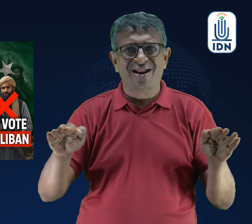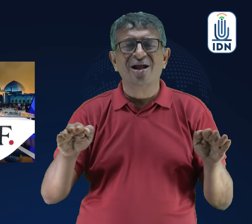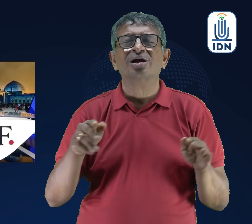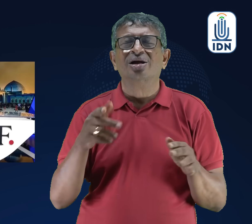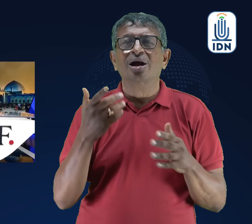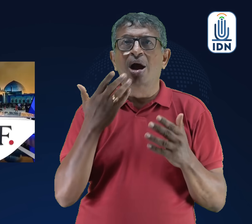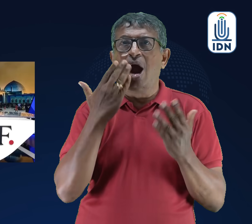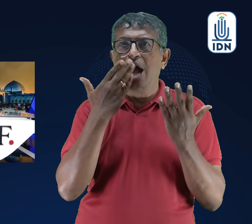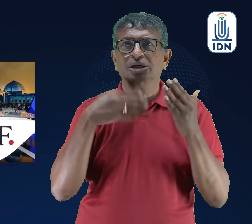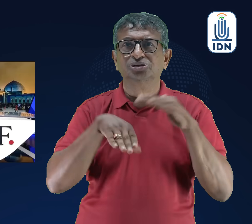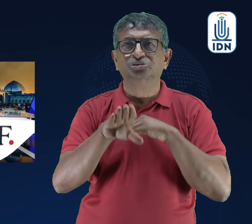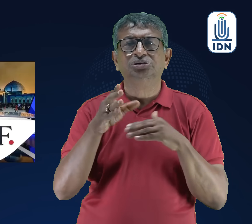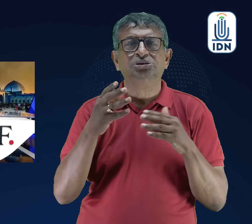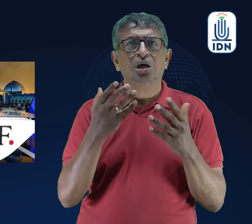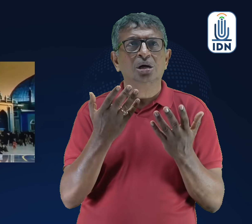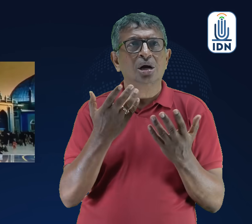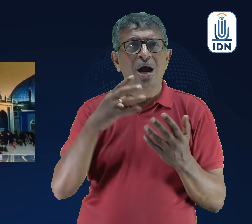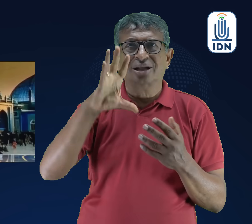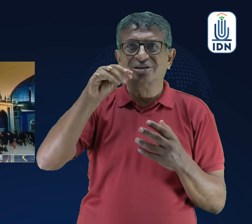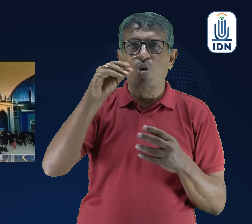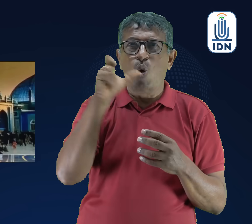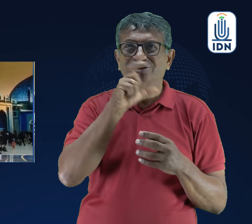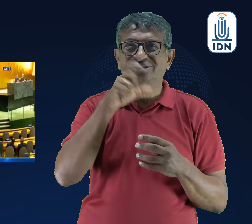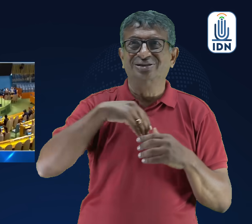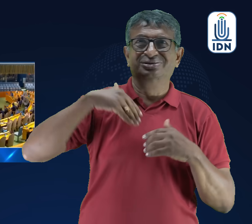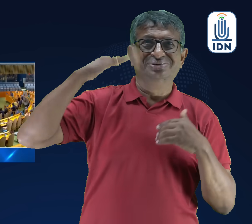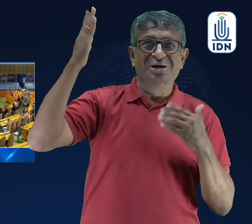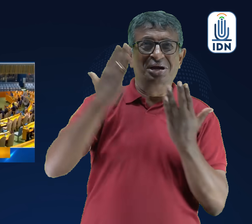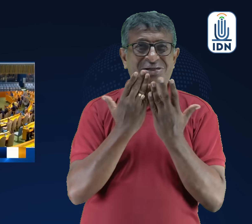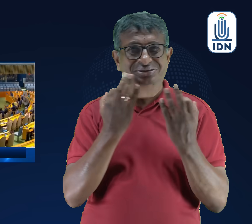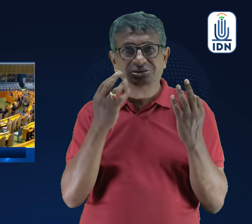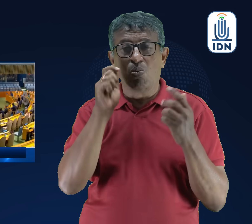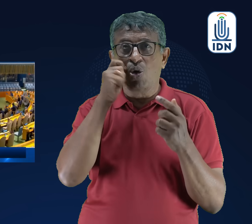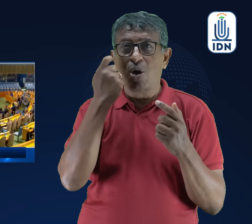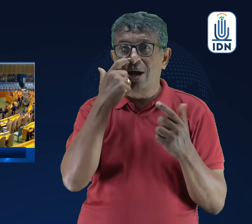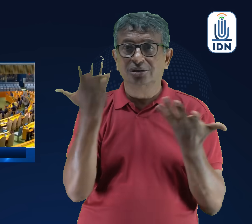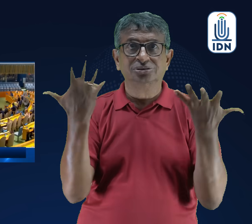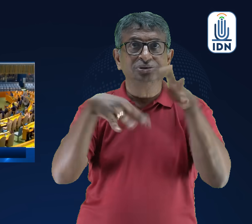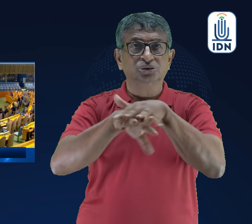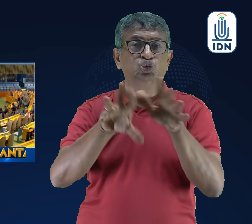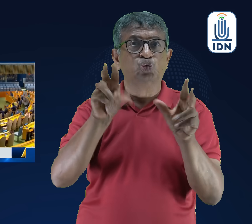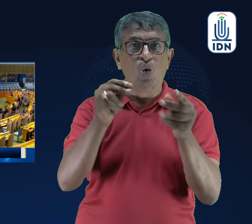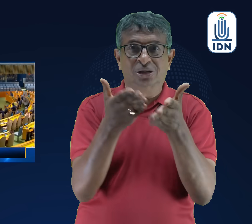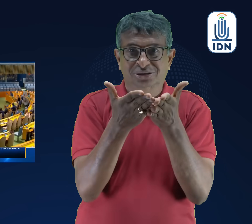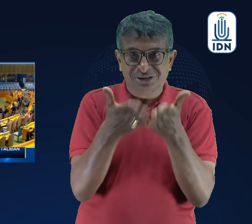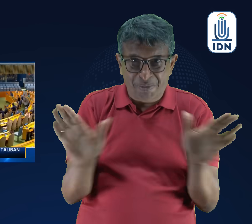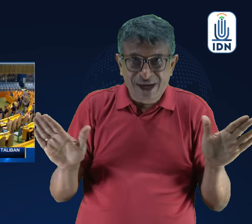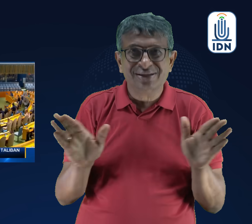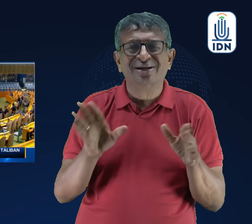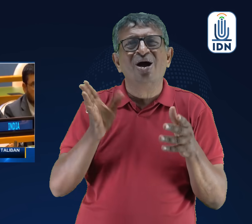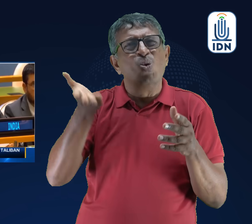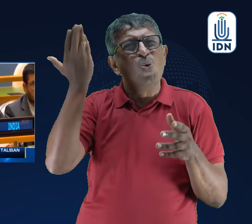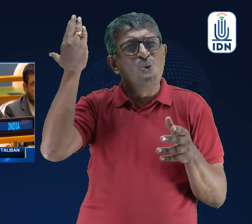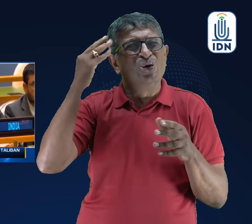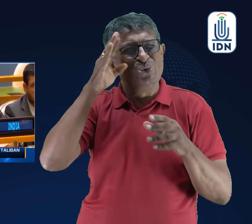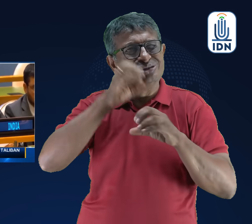Case in point, a recent vote at the United Nations General Assembly. The resolution targeted the Taliban. It called upon the Taliban to uphold human rights. It also demanded action against